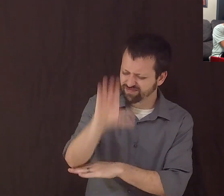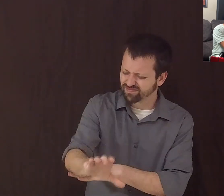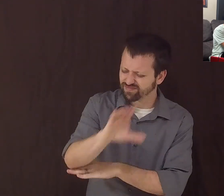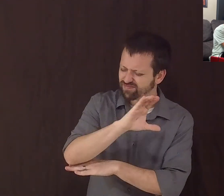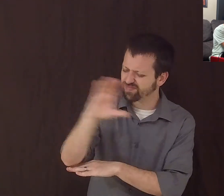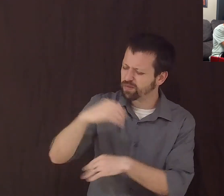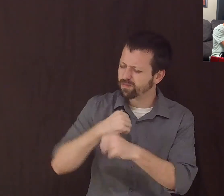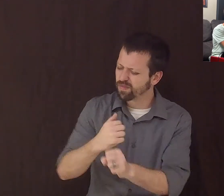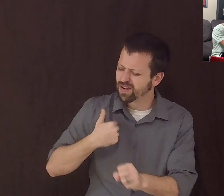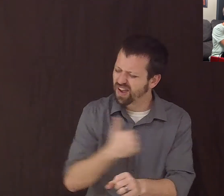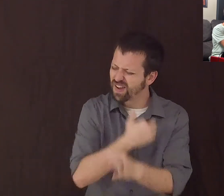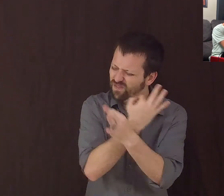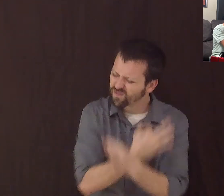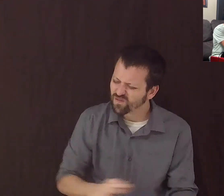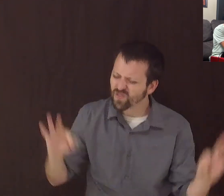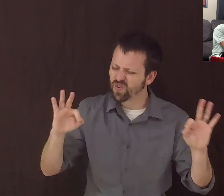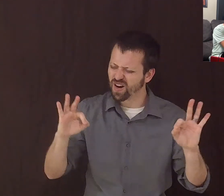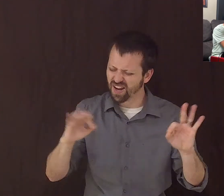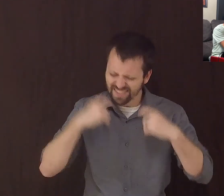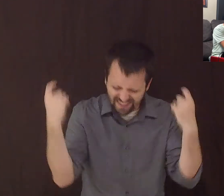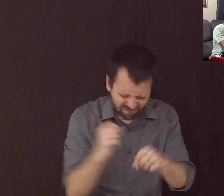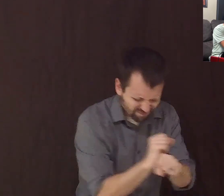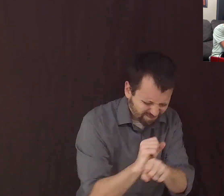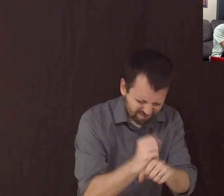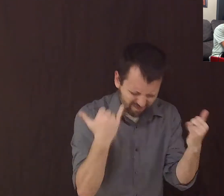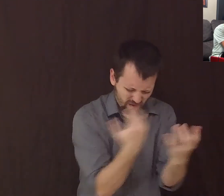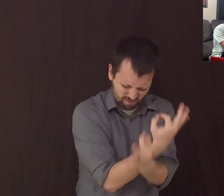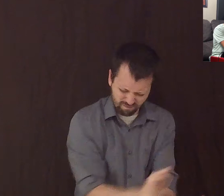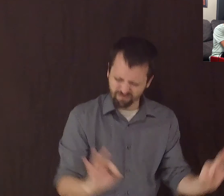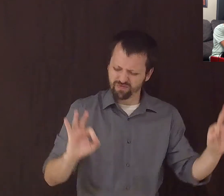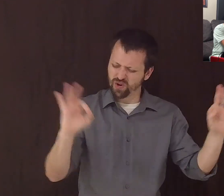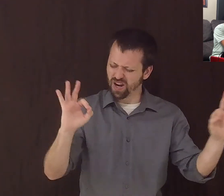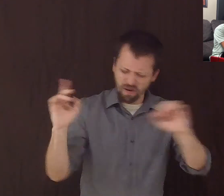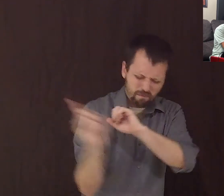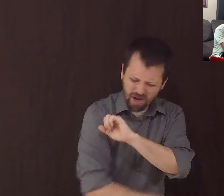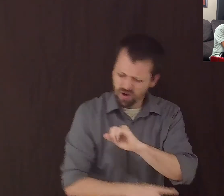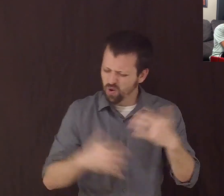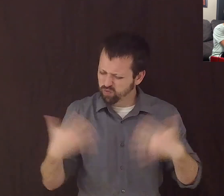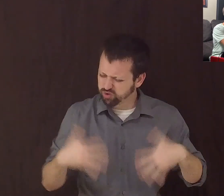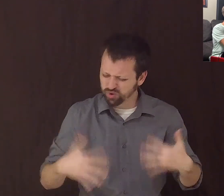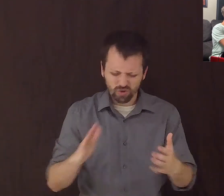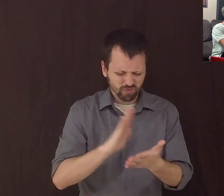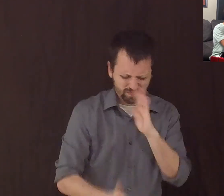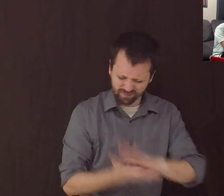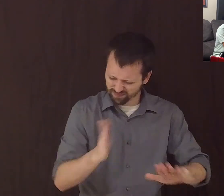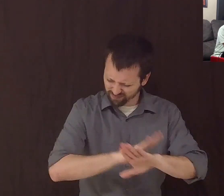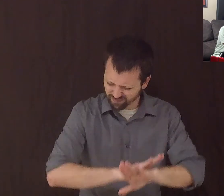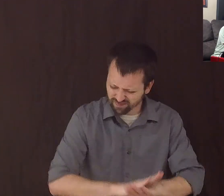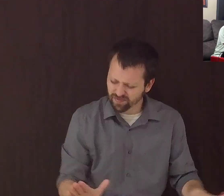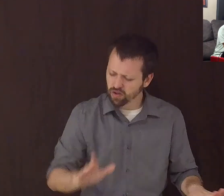Lord, setting us free from the bondage of sin, from the punishment, from the penalty of sin. Lord, you've set us free once and for